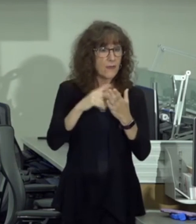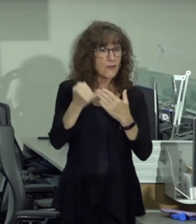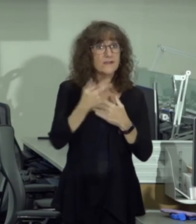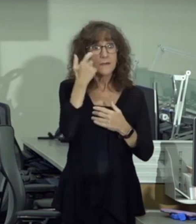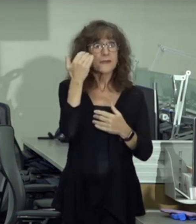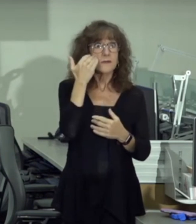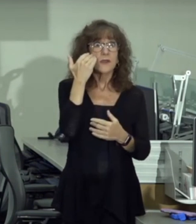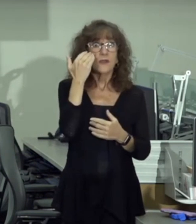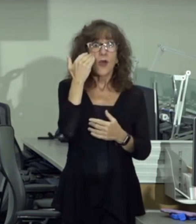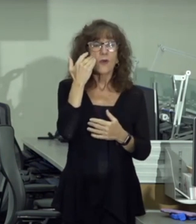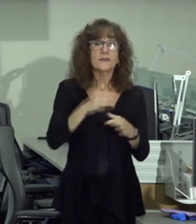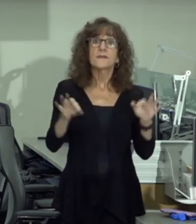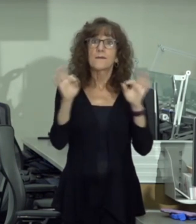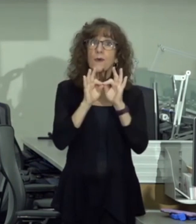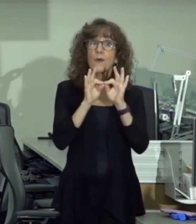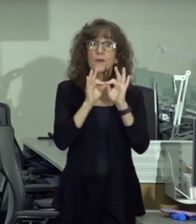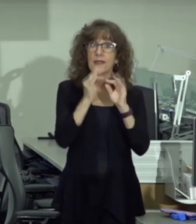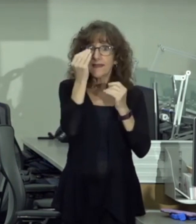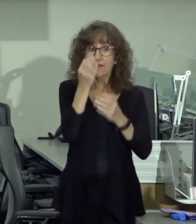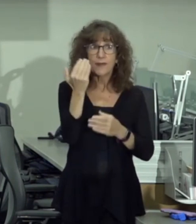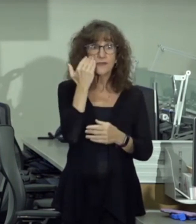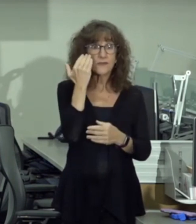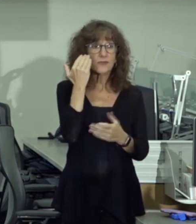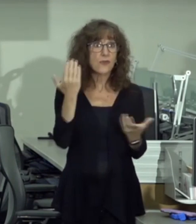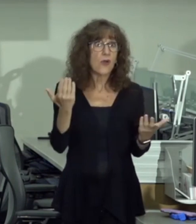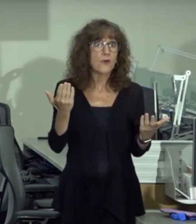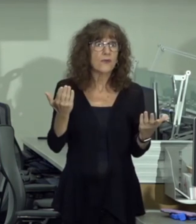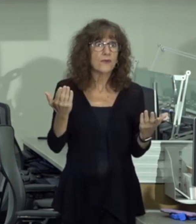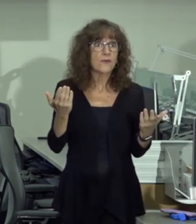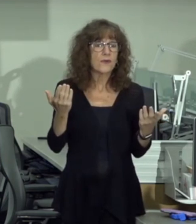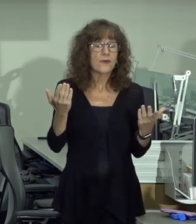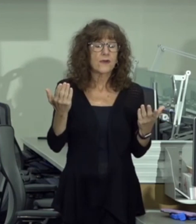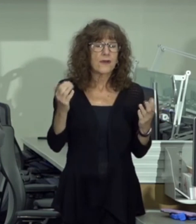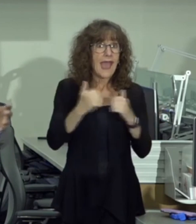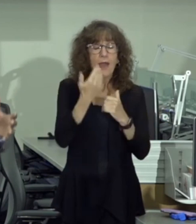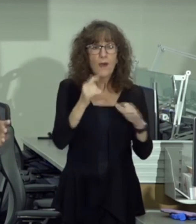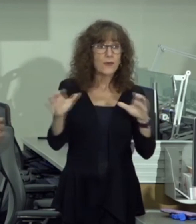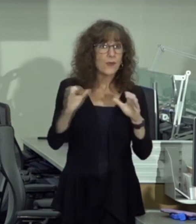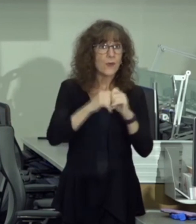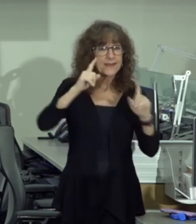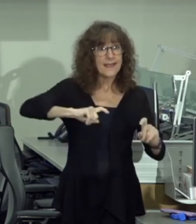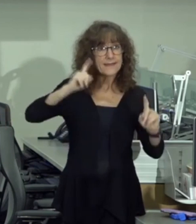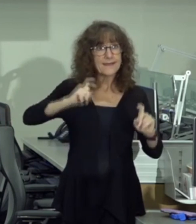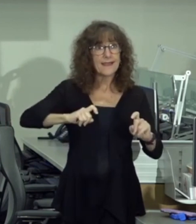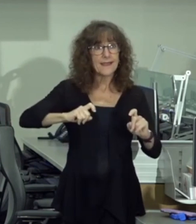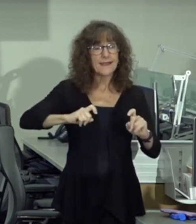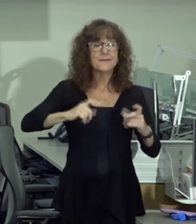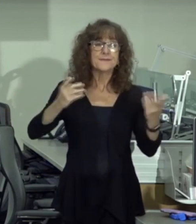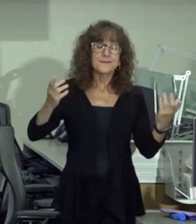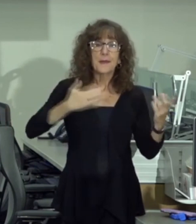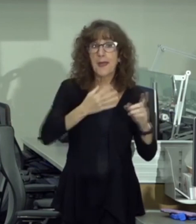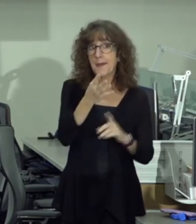we know that it's an important variable to know about in terms of how well we're doing with testing. Now,